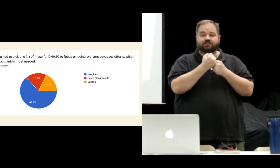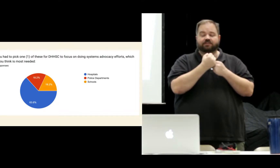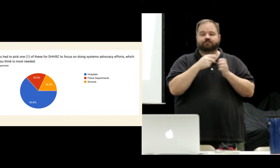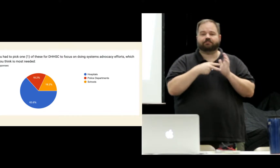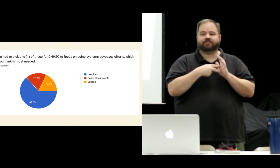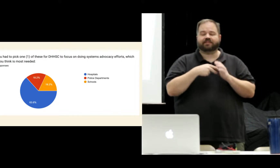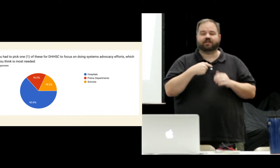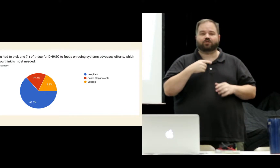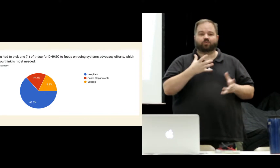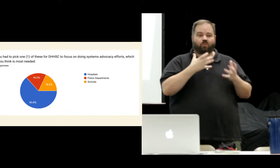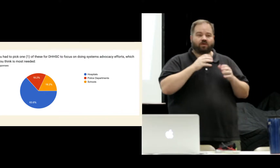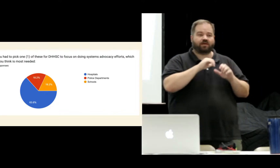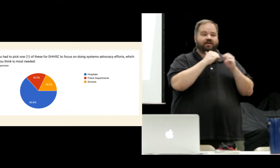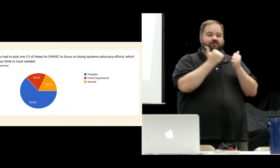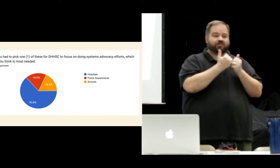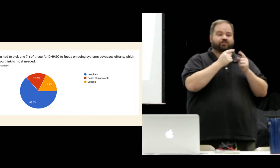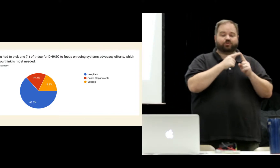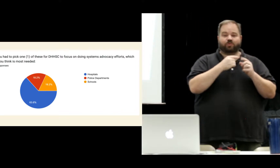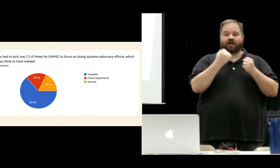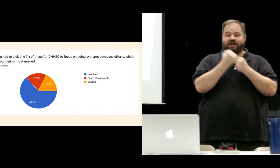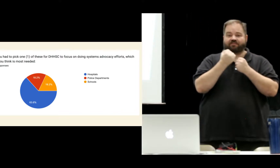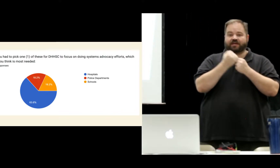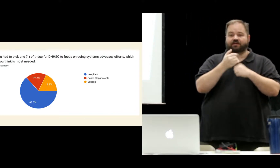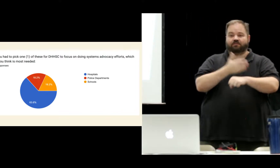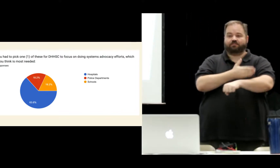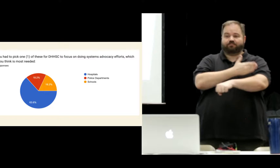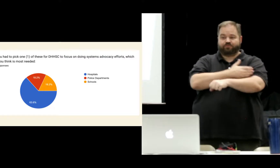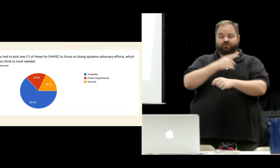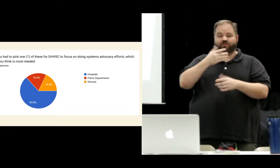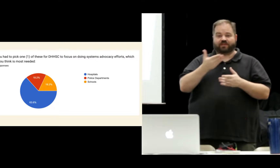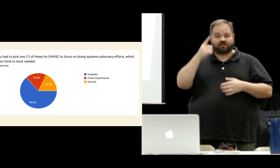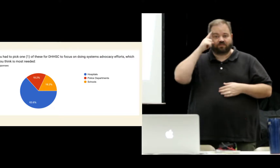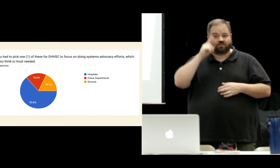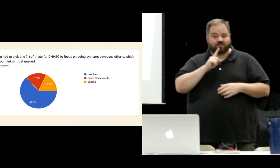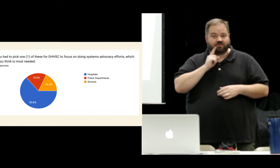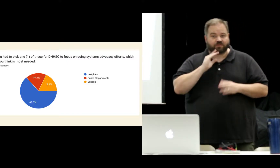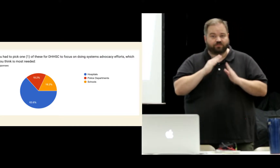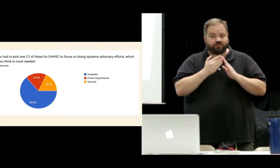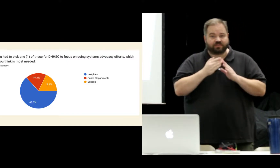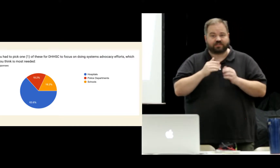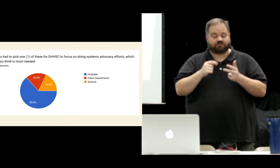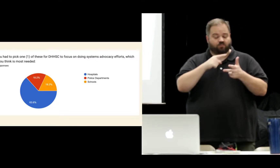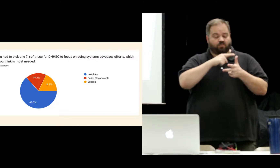system advocacy efforts, which do you think is the most needed?